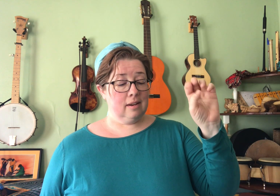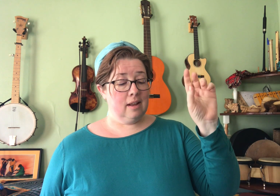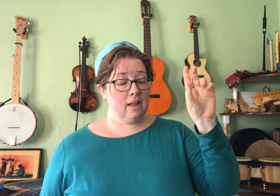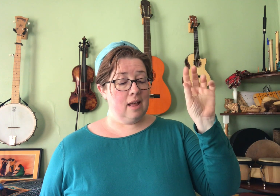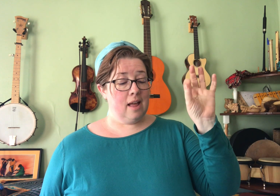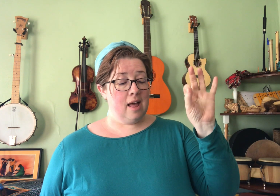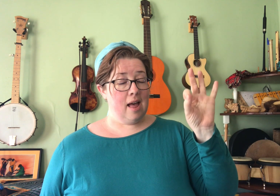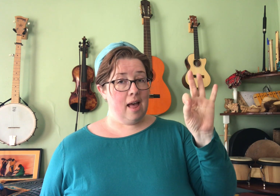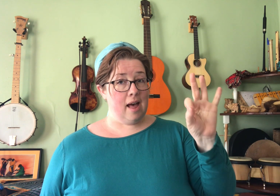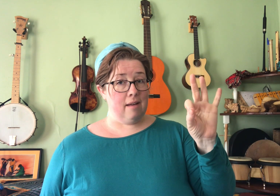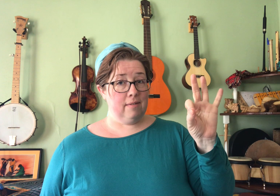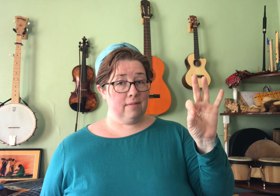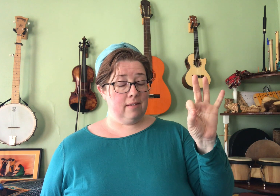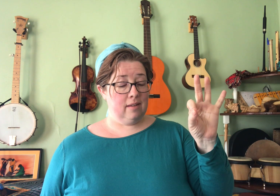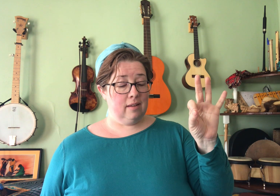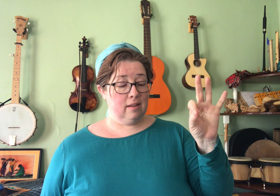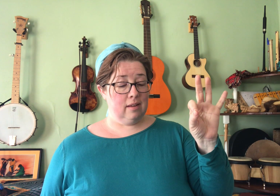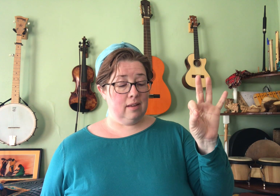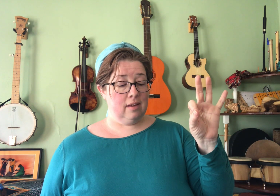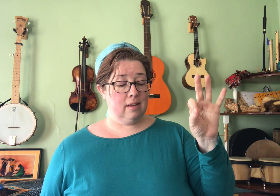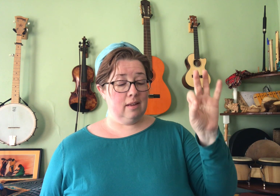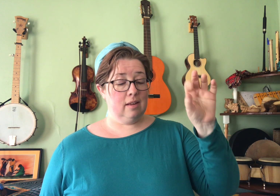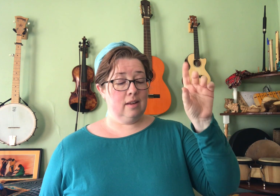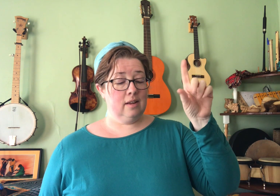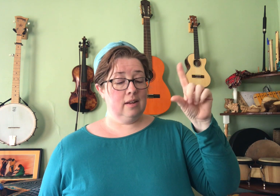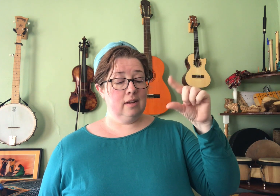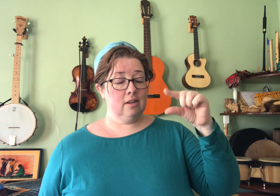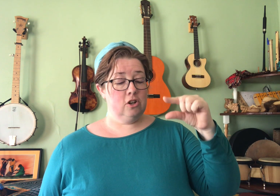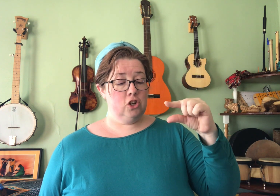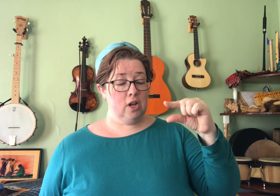F. G.